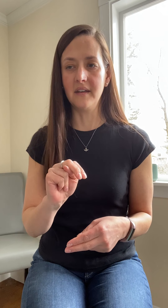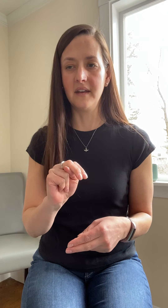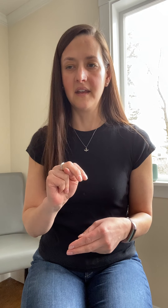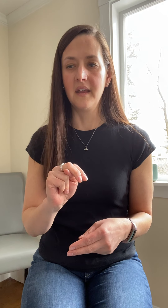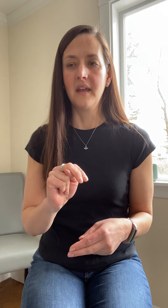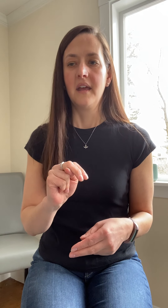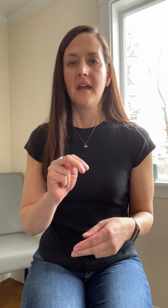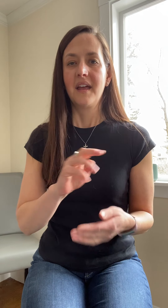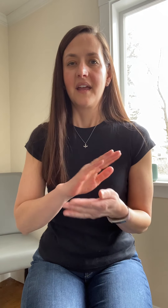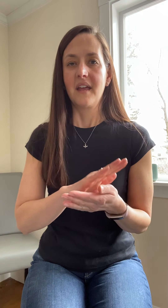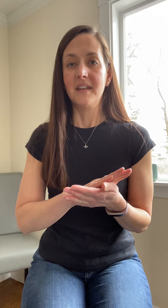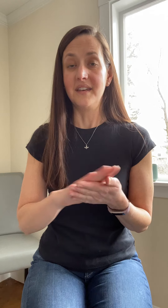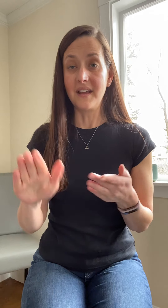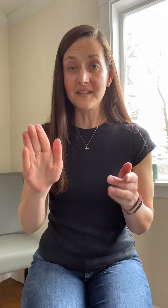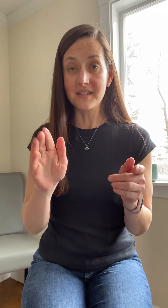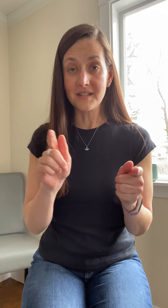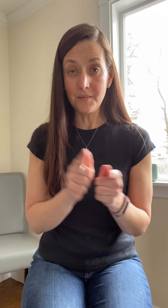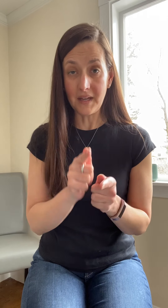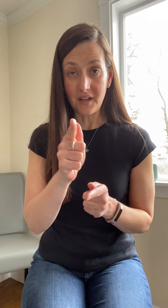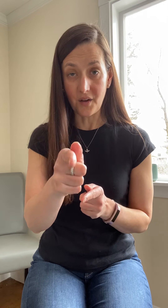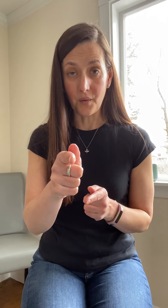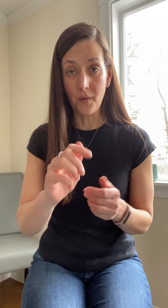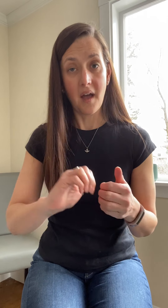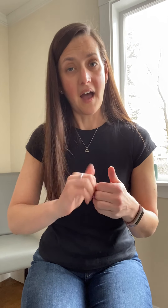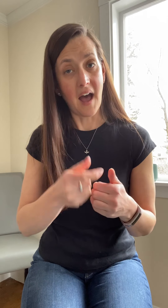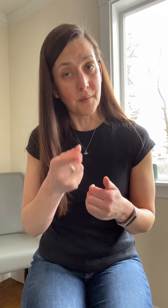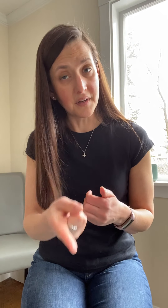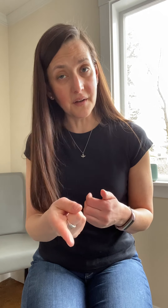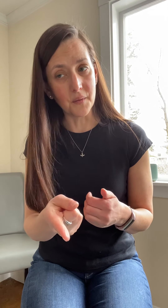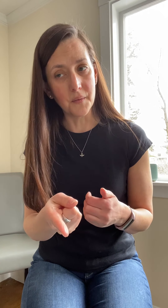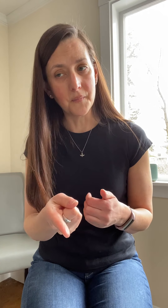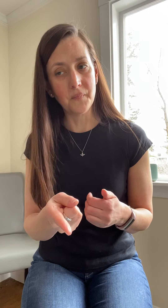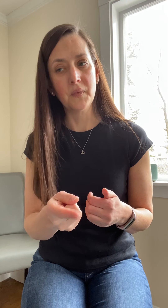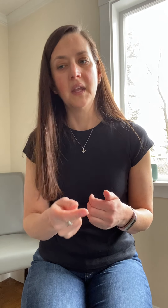Megan, nice to meet you, how are you?